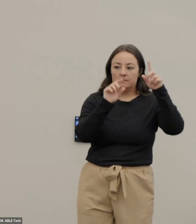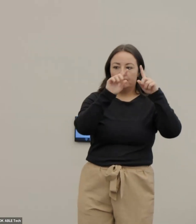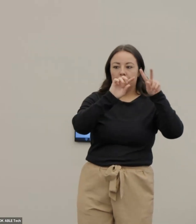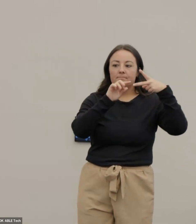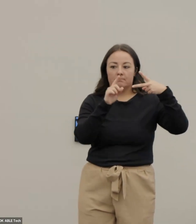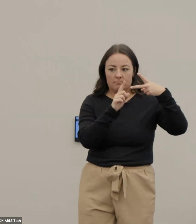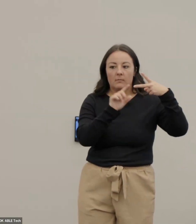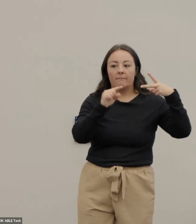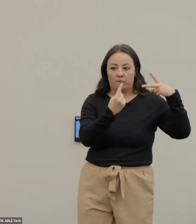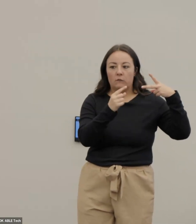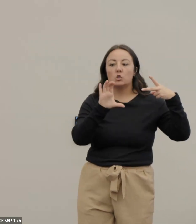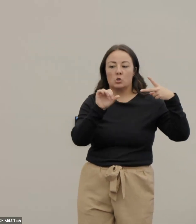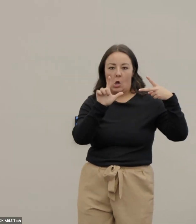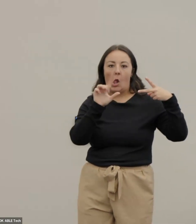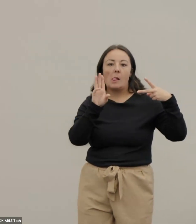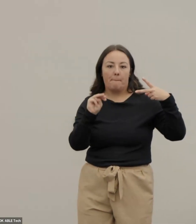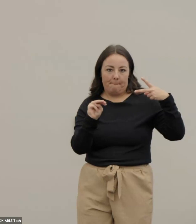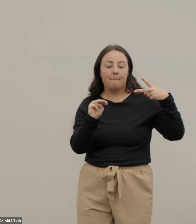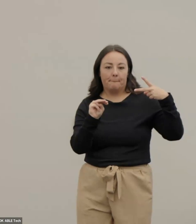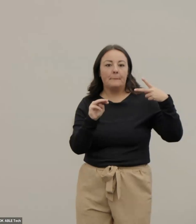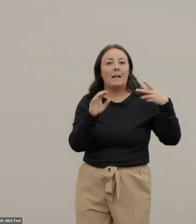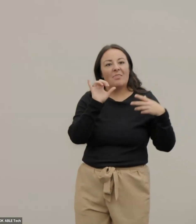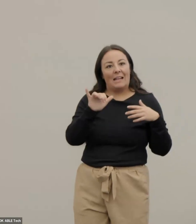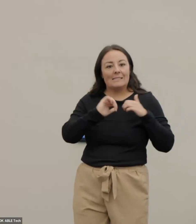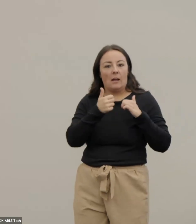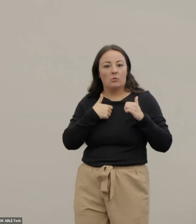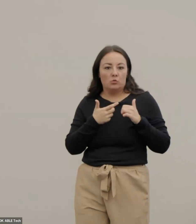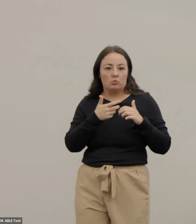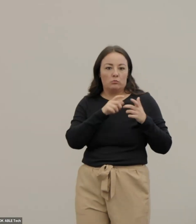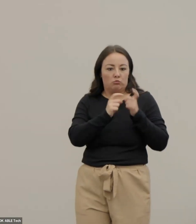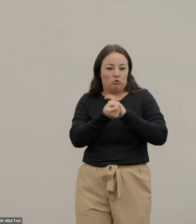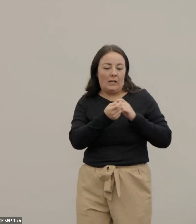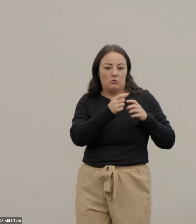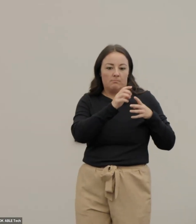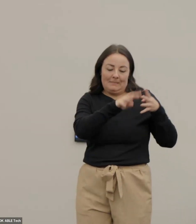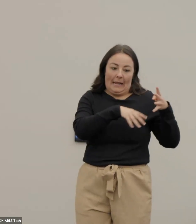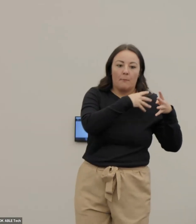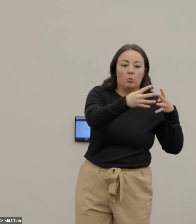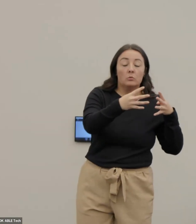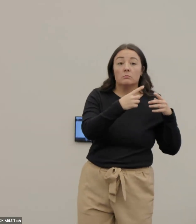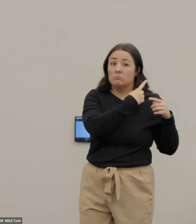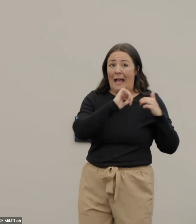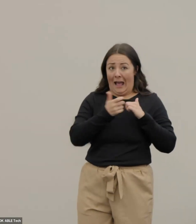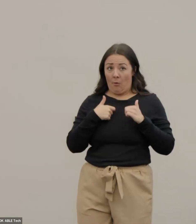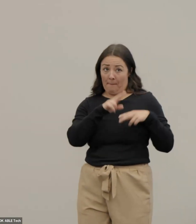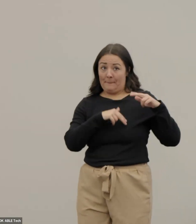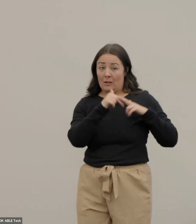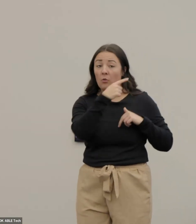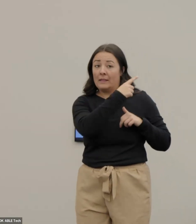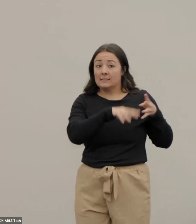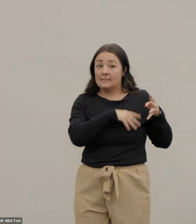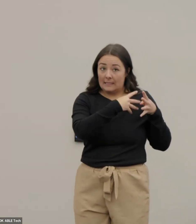in your tables, okay? So the way I built this table, I've got